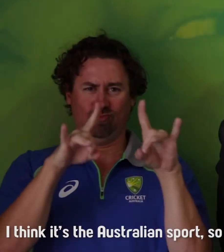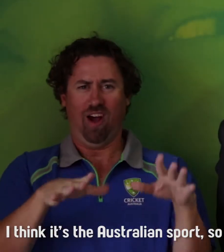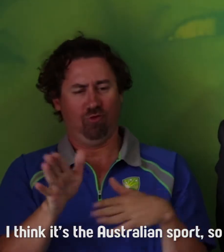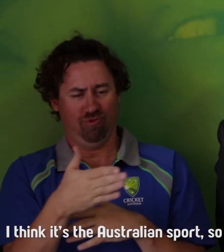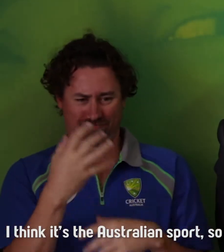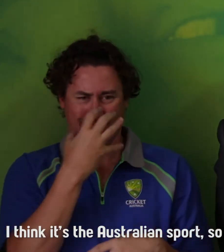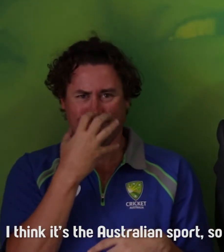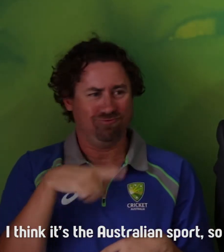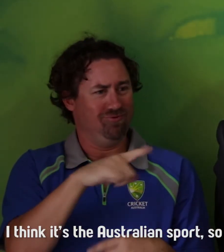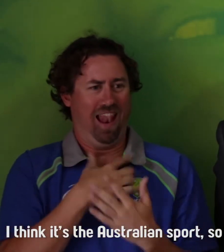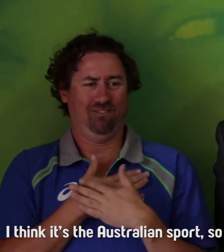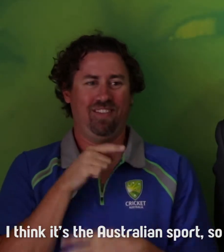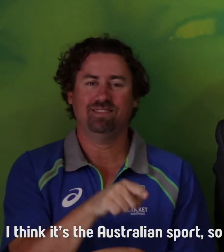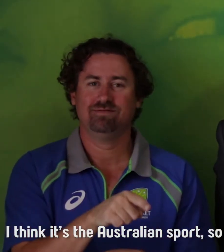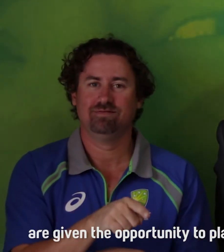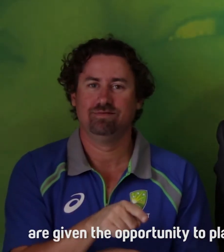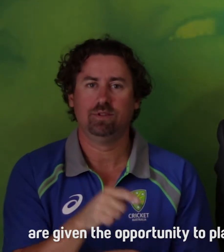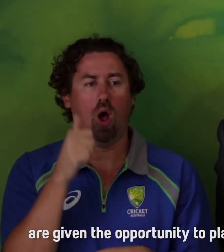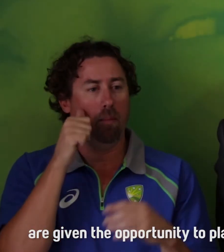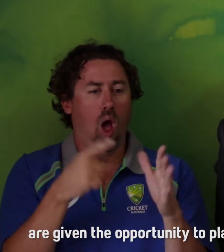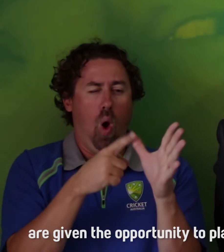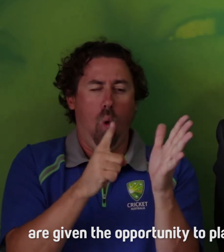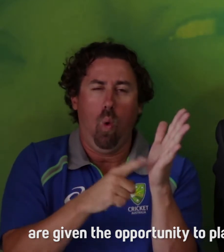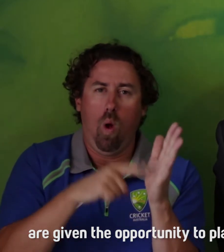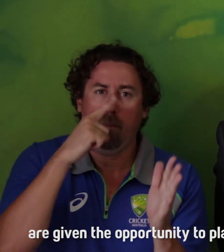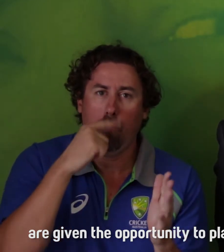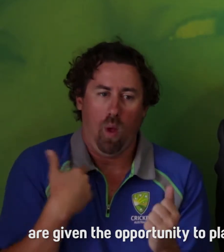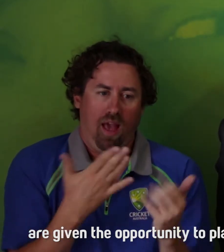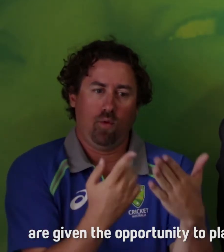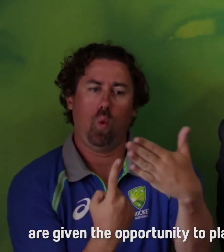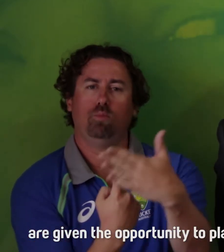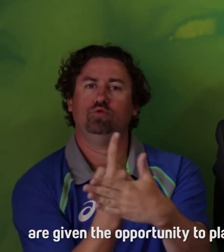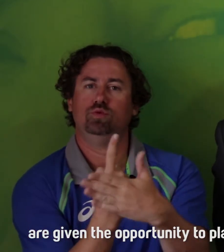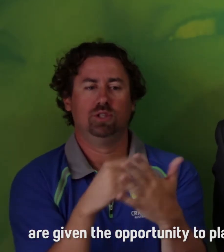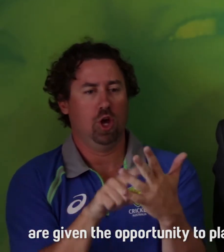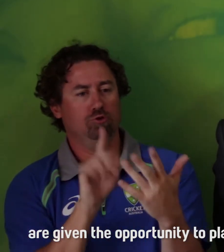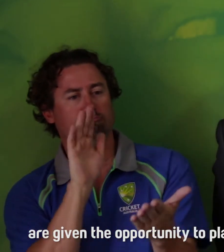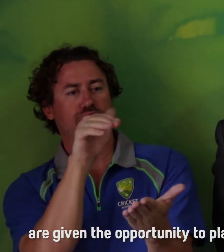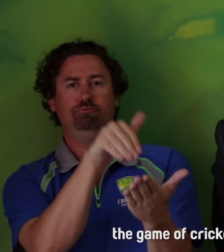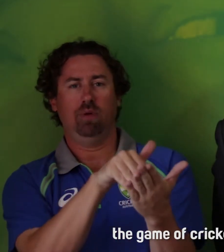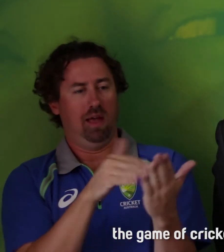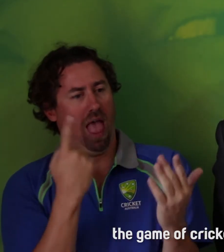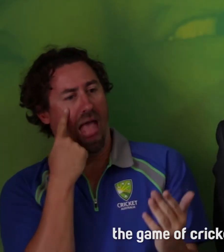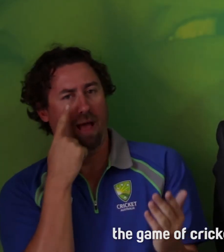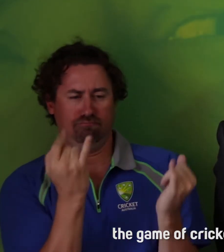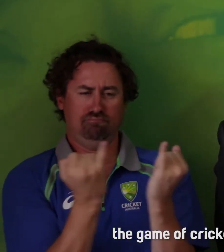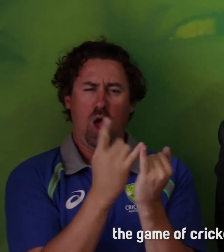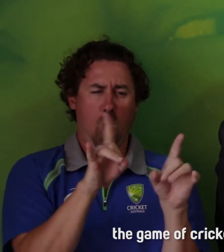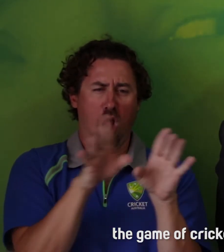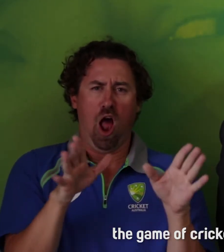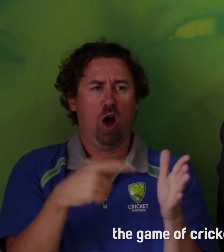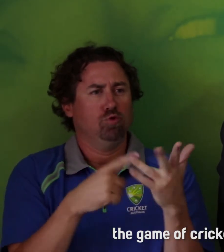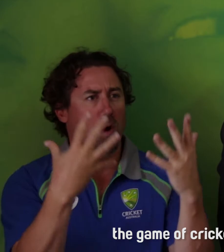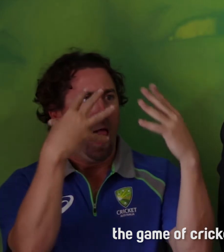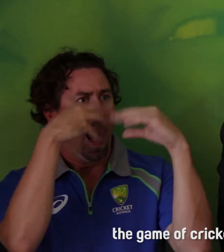that all groups of society, given the opportunity to play the game and really experience the game of cricket, is